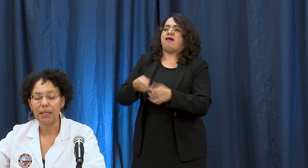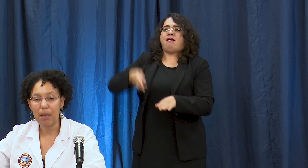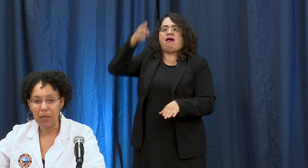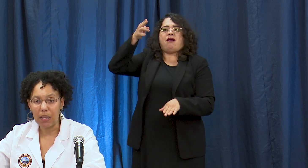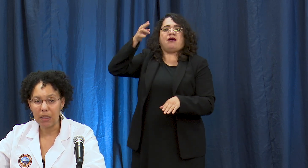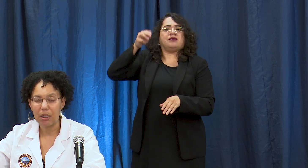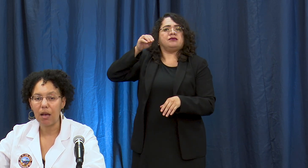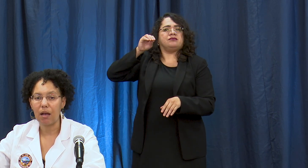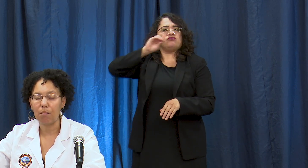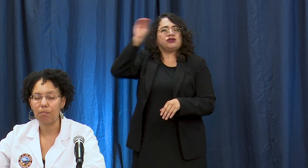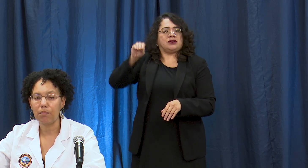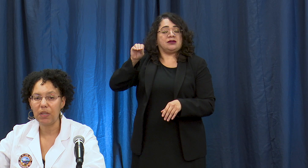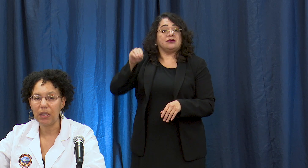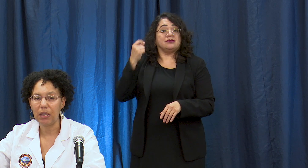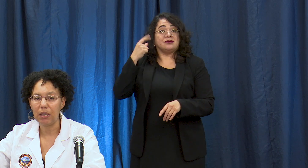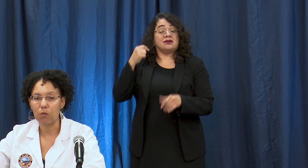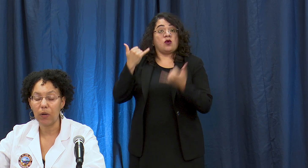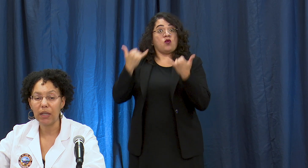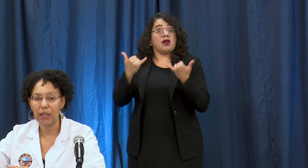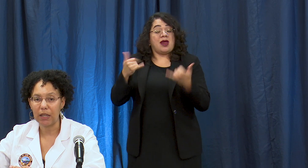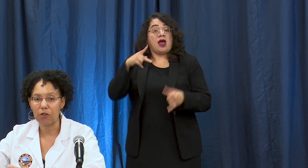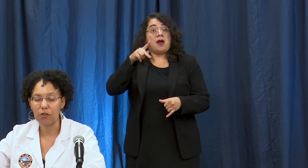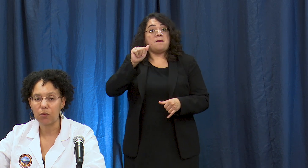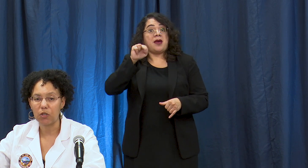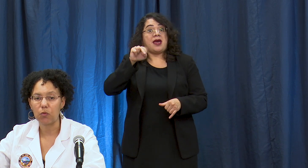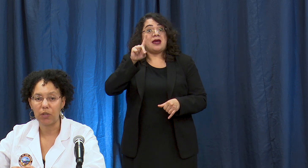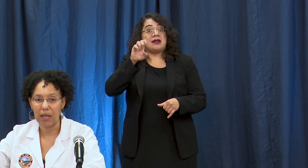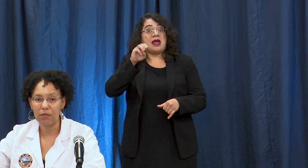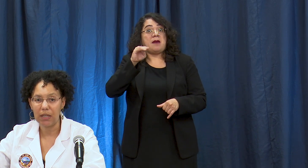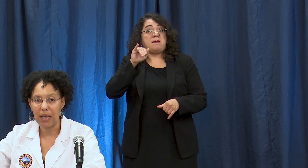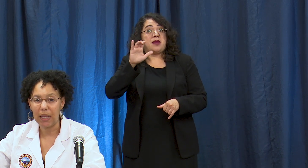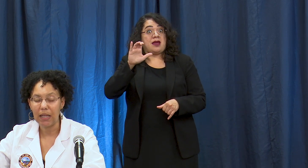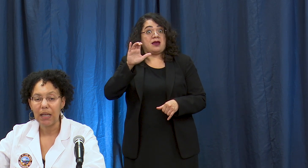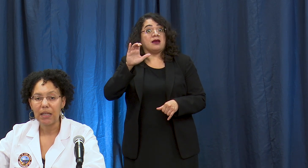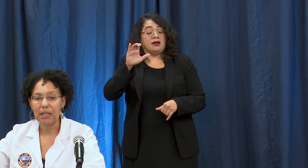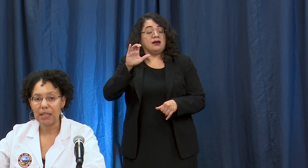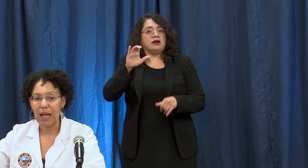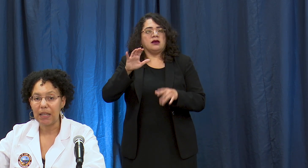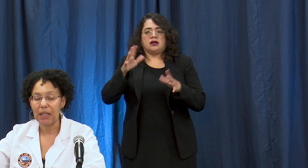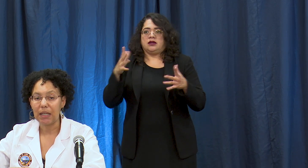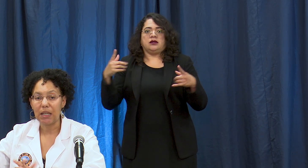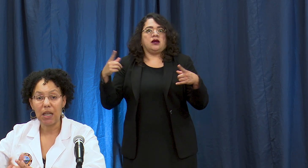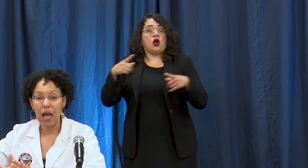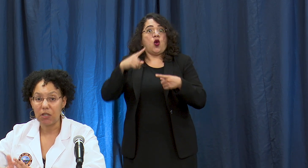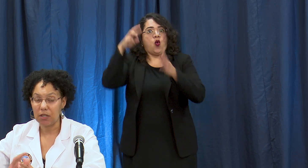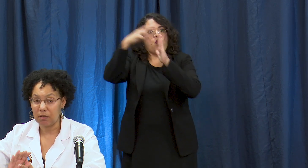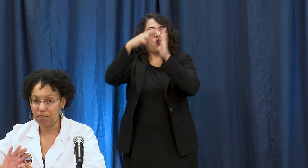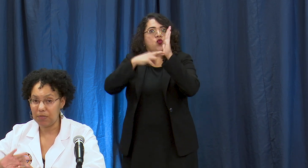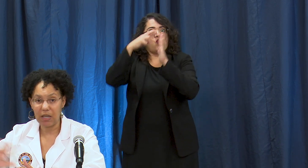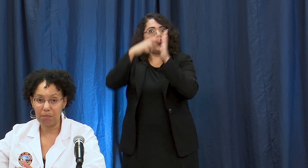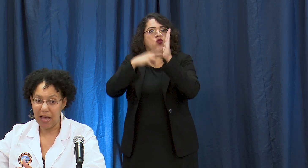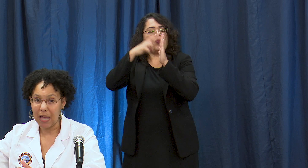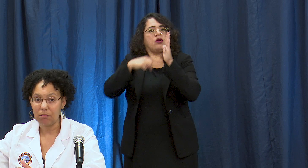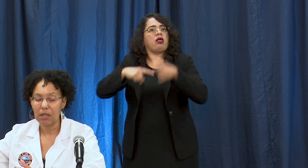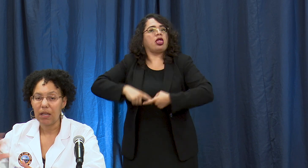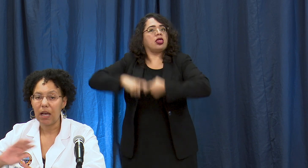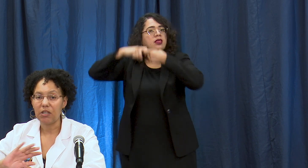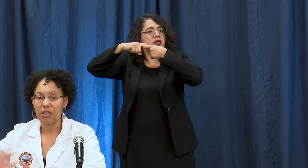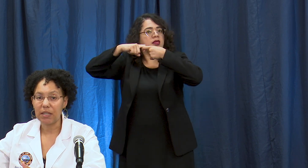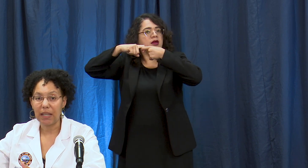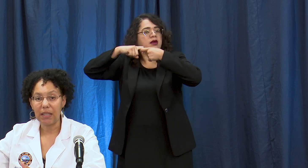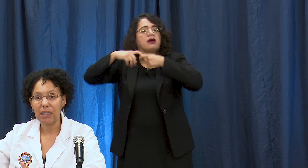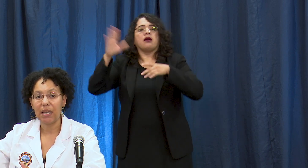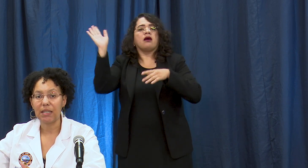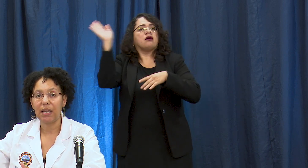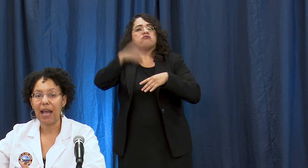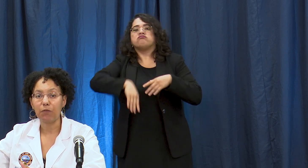a pandemic, the regulators, which were the FDA, decided not to skip that and